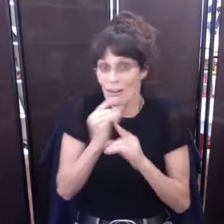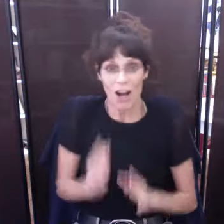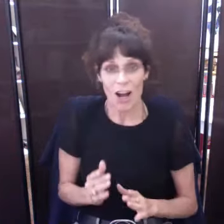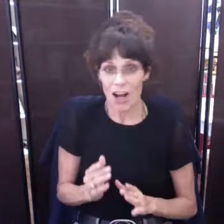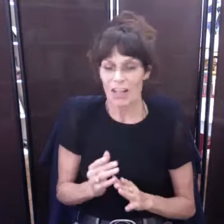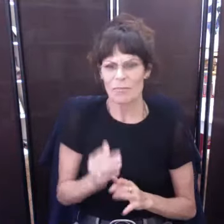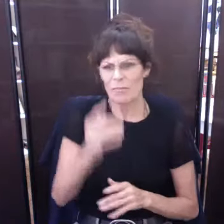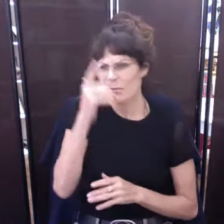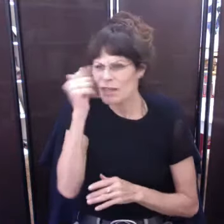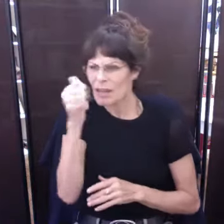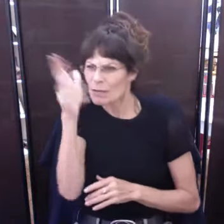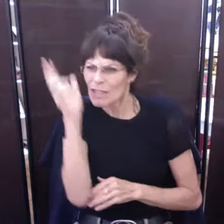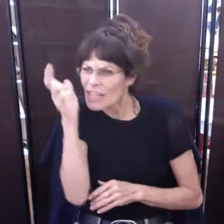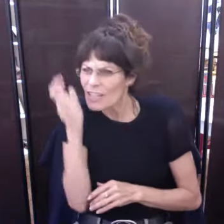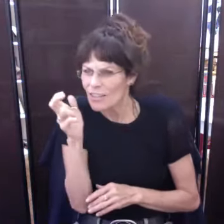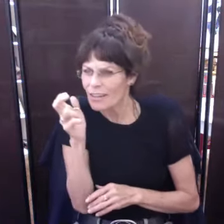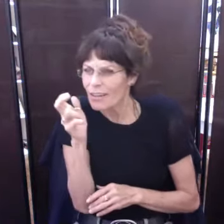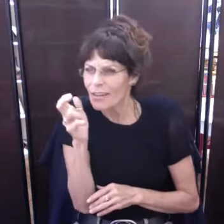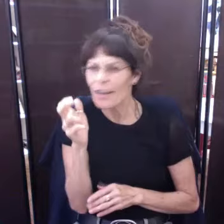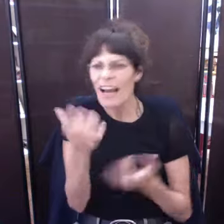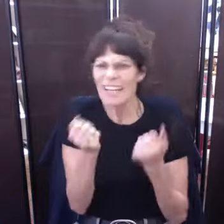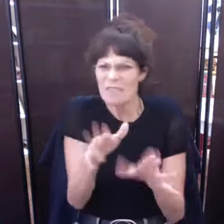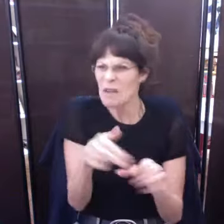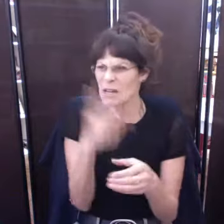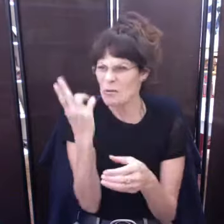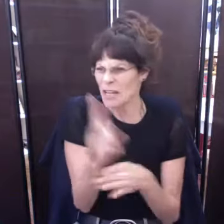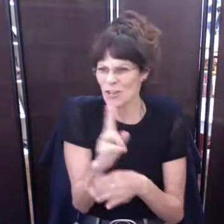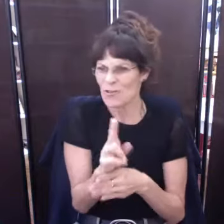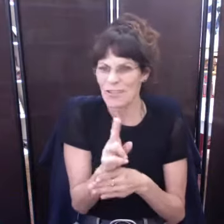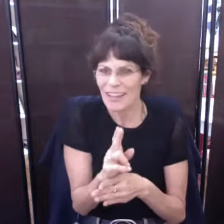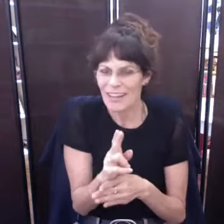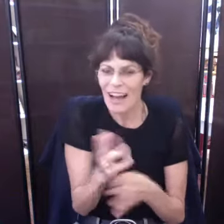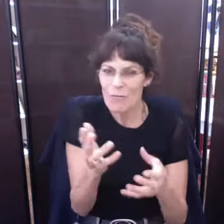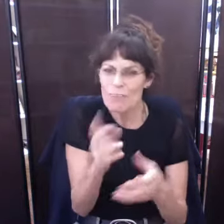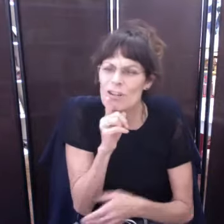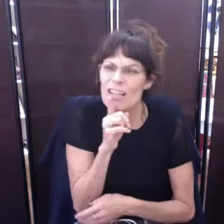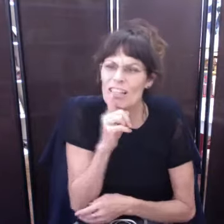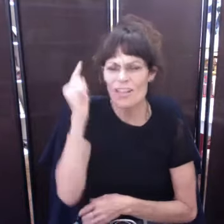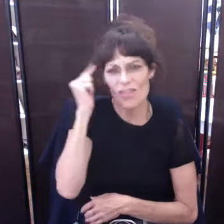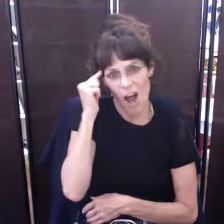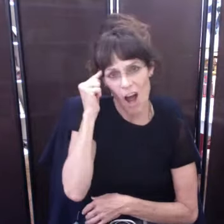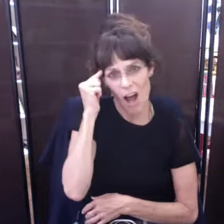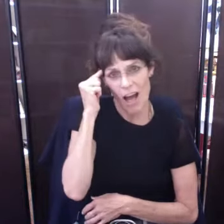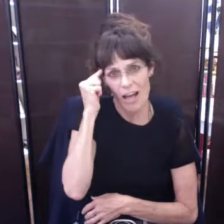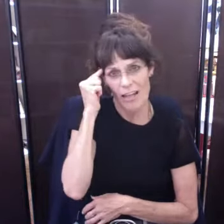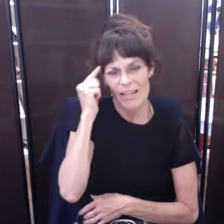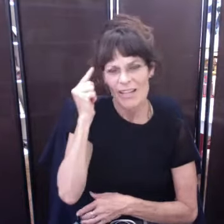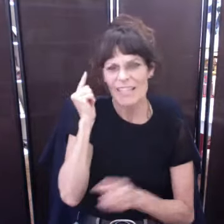for a while. I didn't want to quit using. I really, really thought that at some point things were going to be